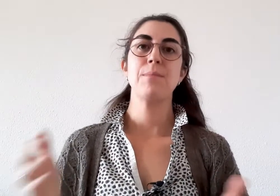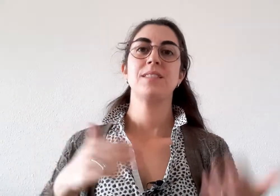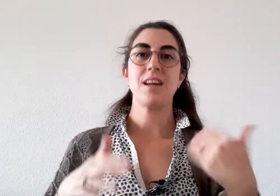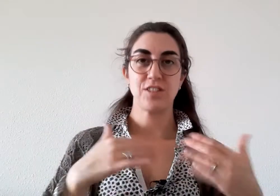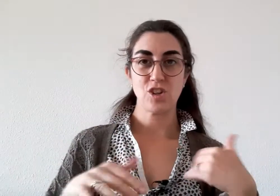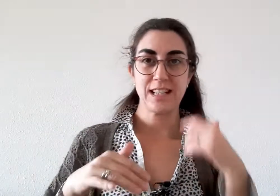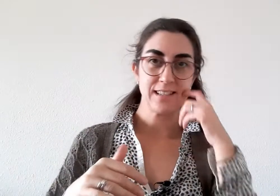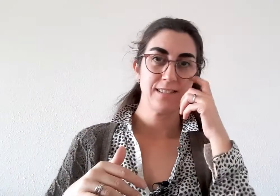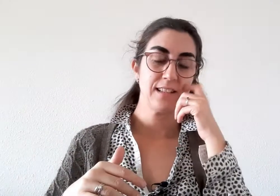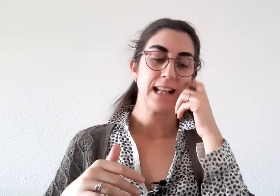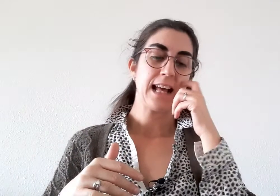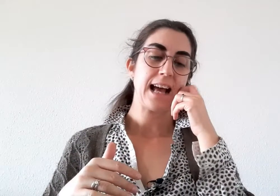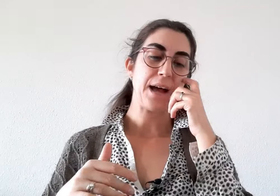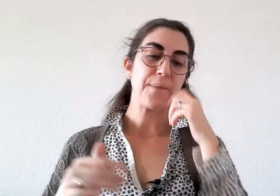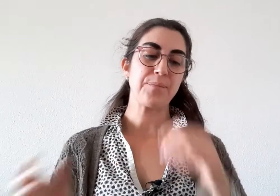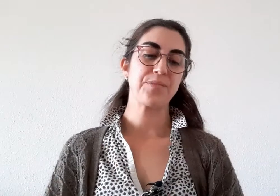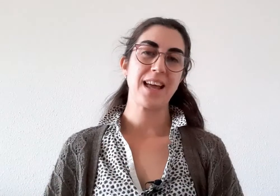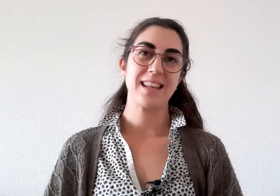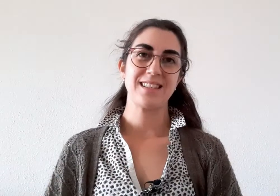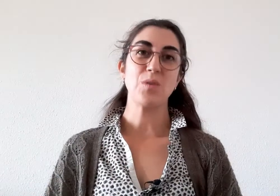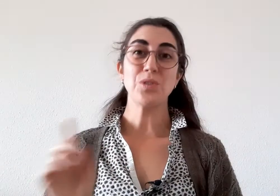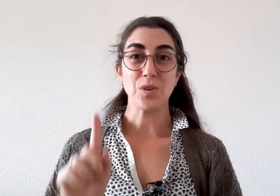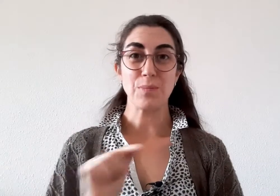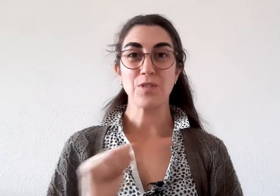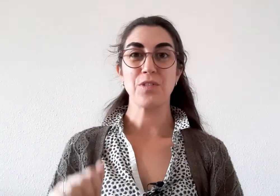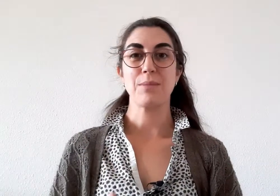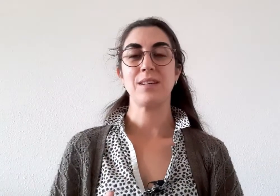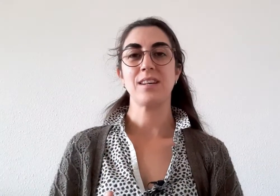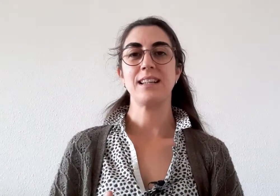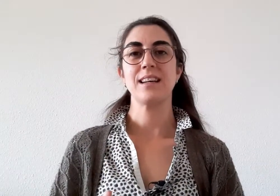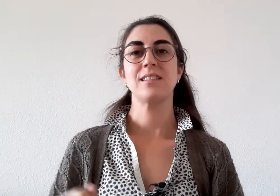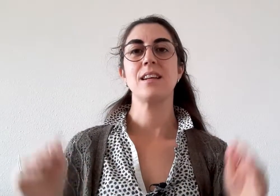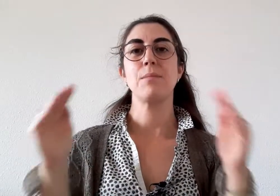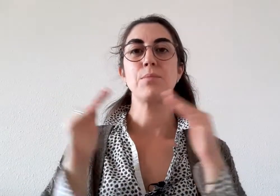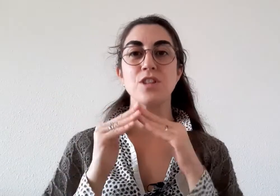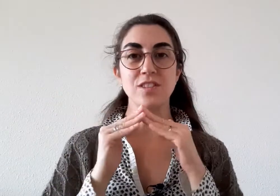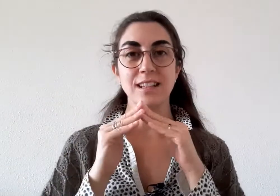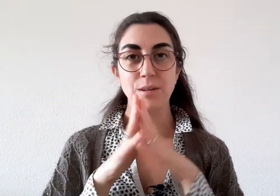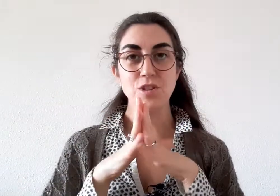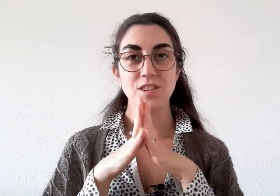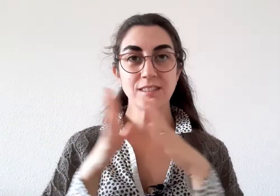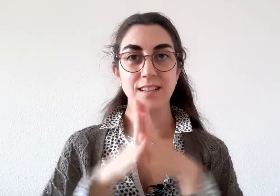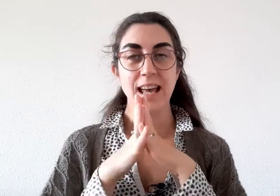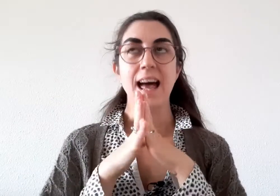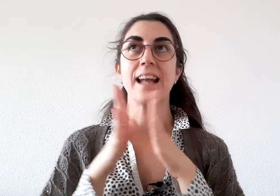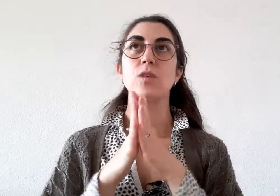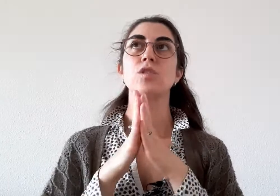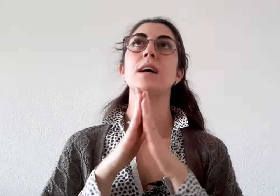start this earlier. And also the beautiful thing about signing is that it bridges the languages, and it also helps the